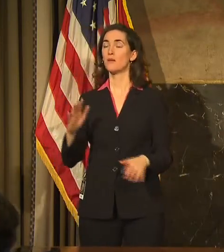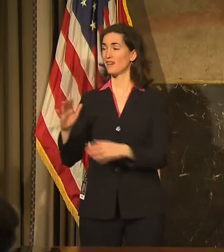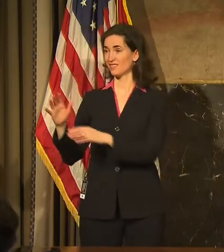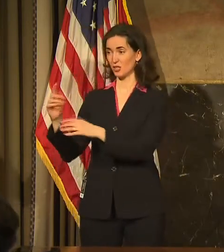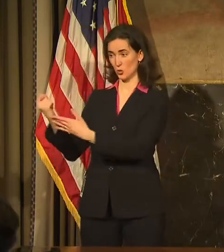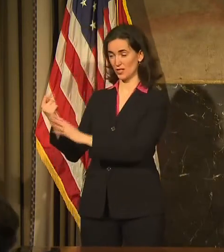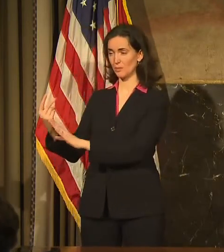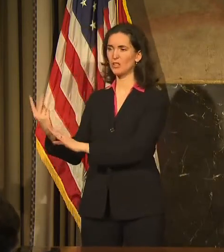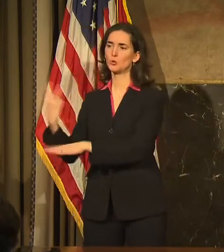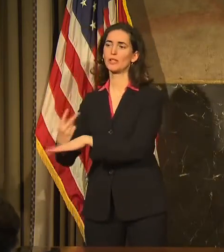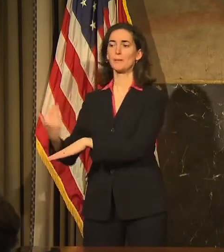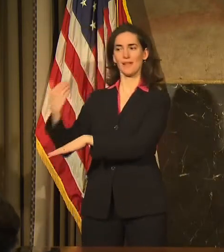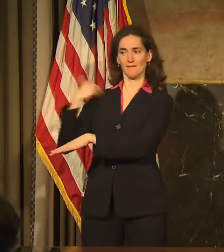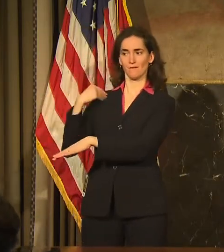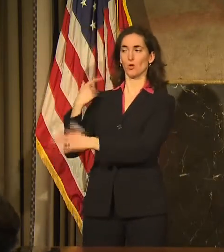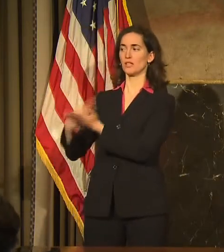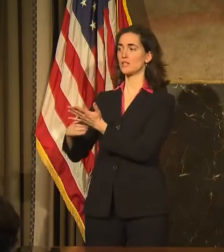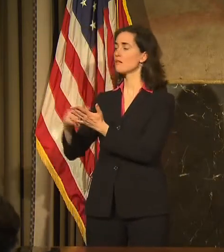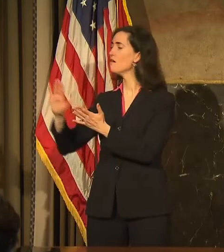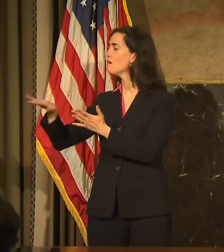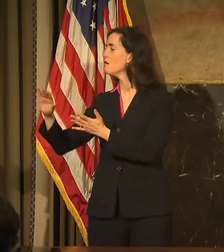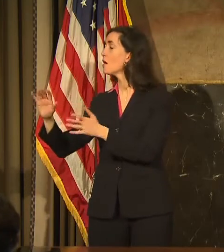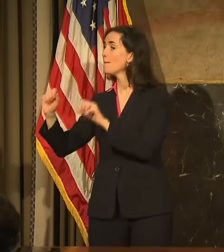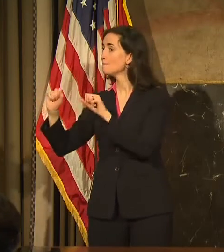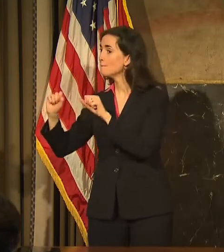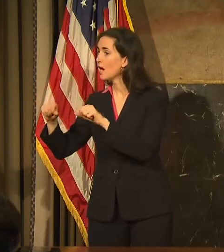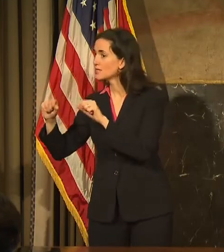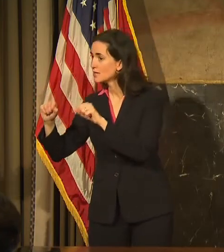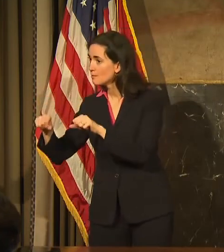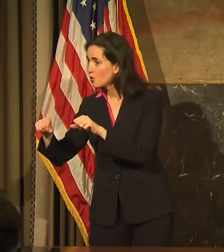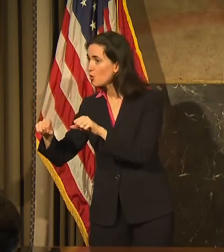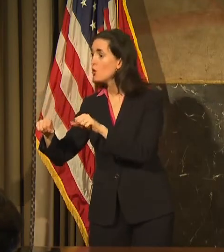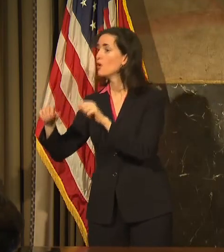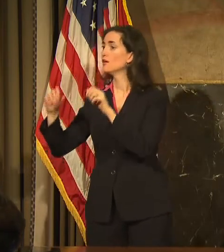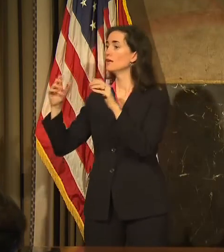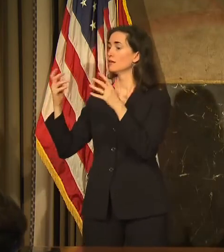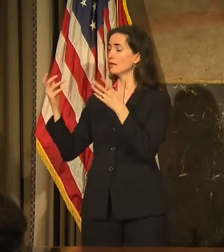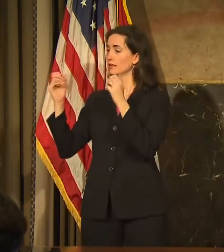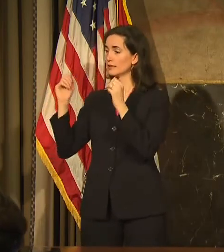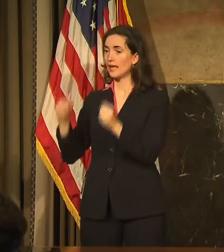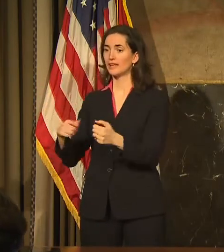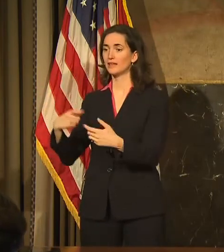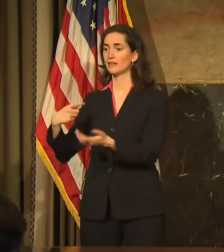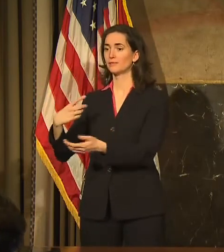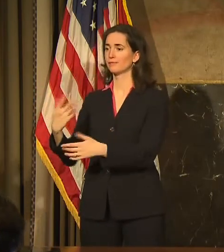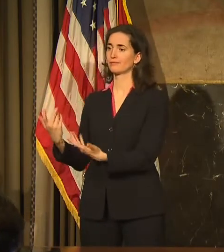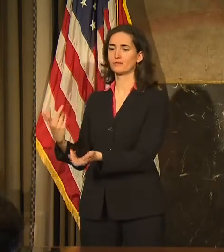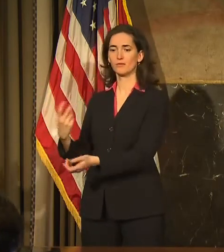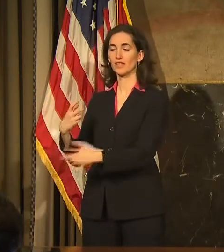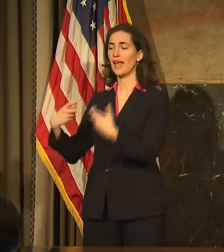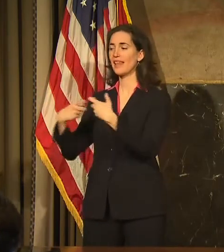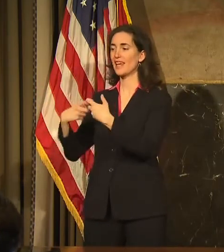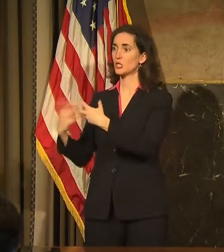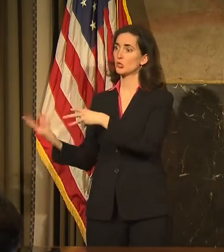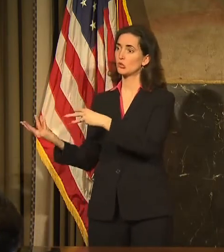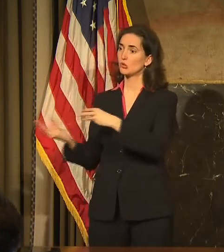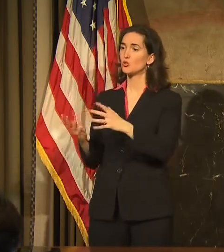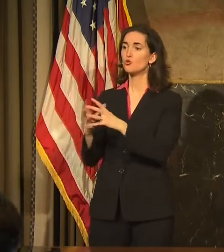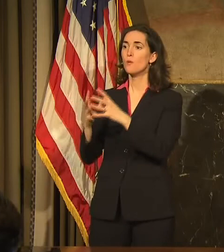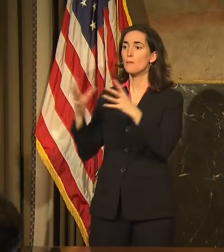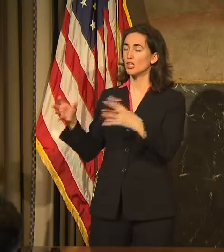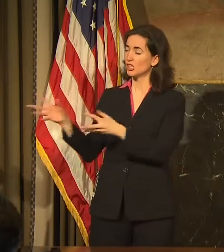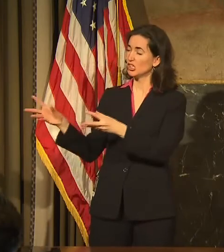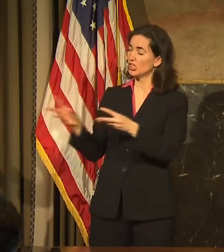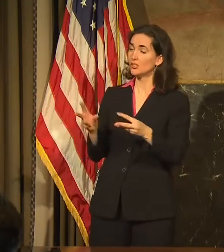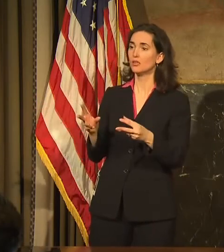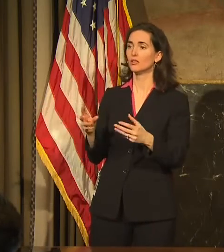before Tuesday about the possibility of load shedding through these rolling blackouts, if you